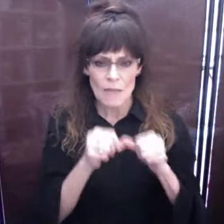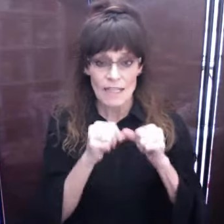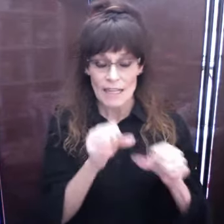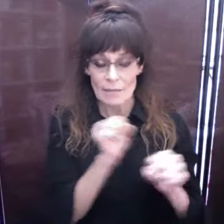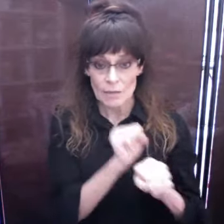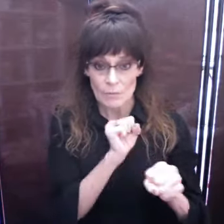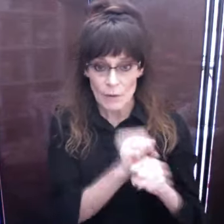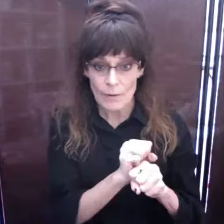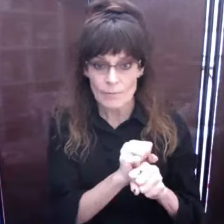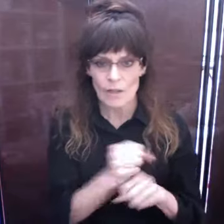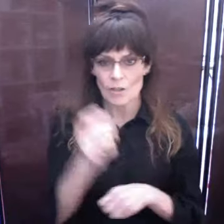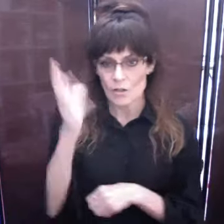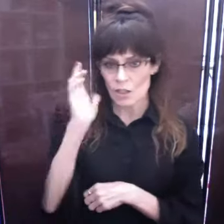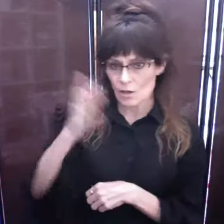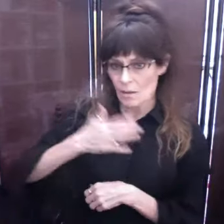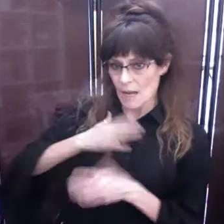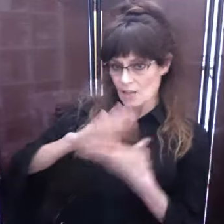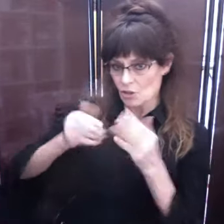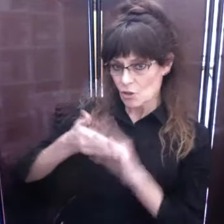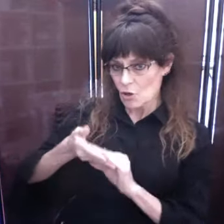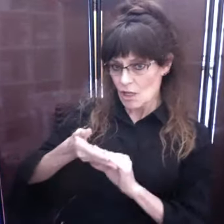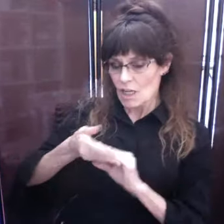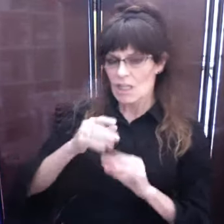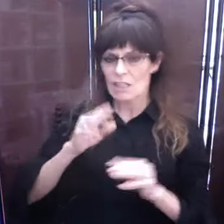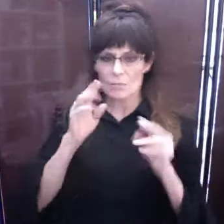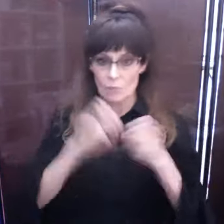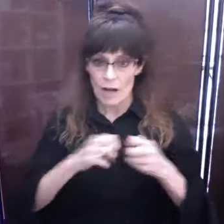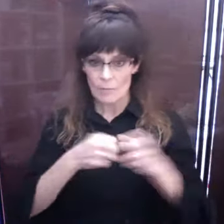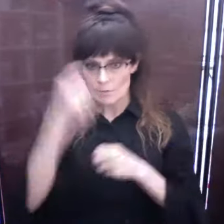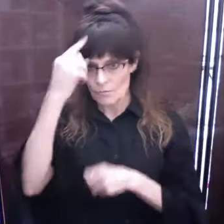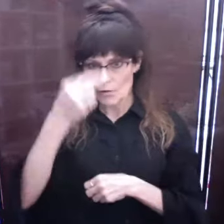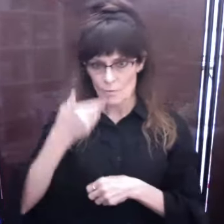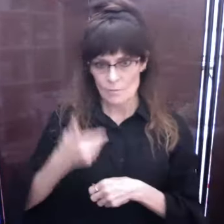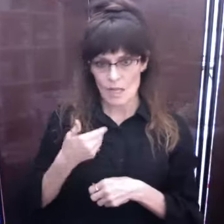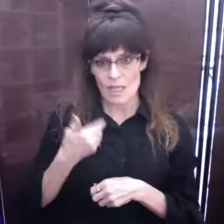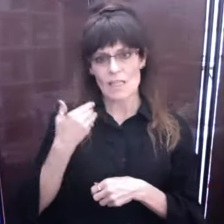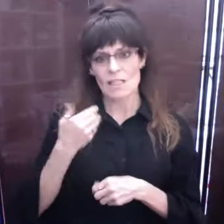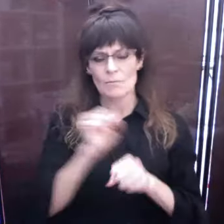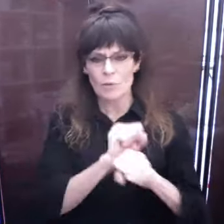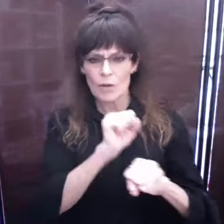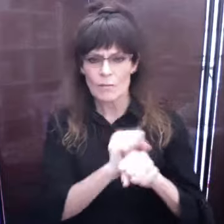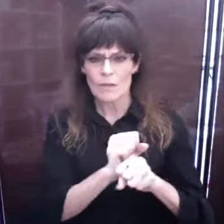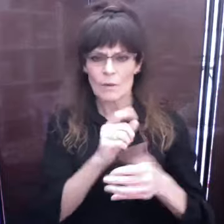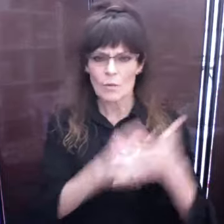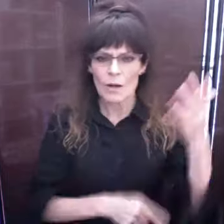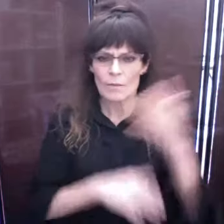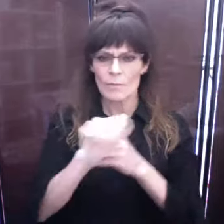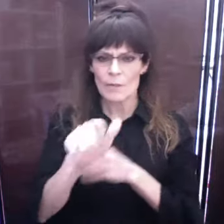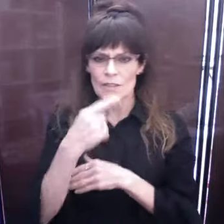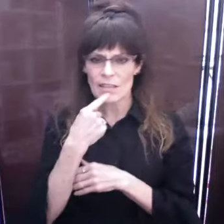my story, you will know that was very trouble for me too, this employment. But what Bill says is we couldn't make a living. Now,